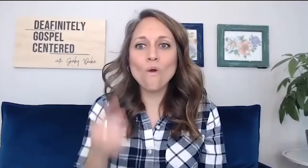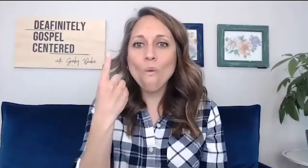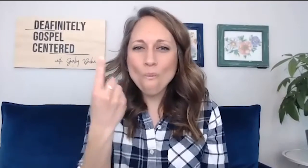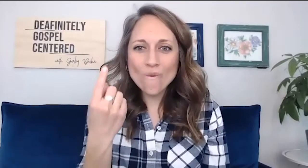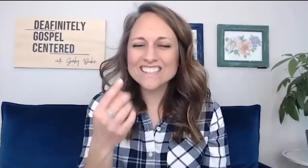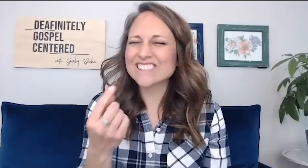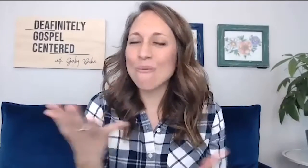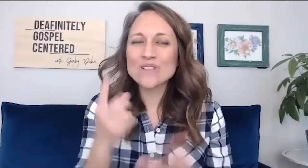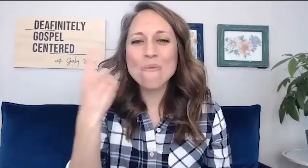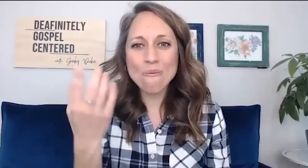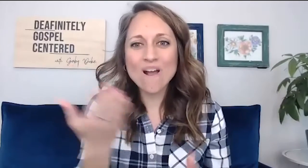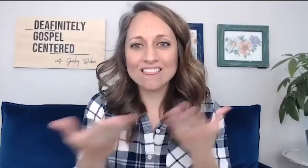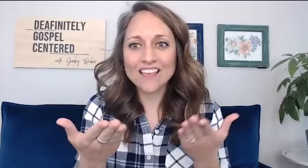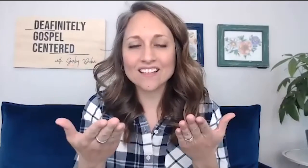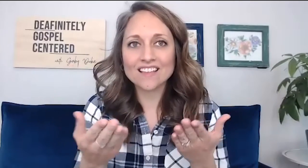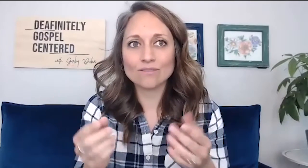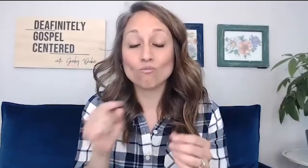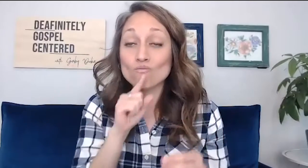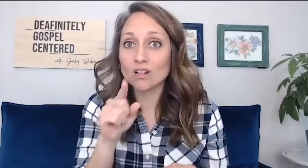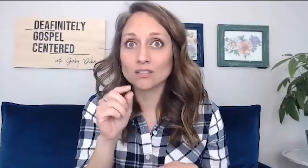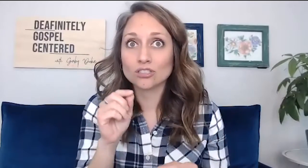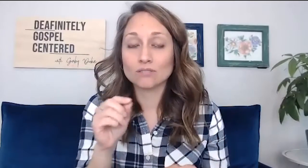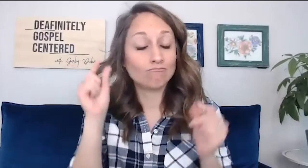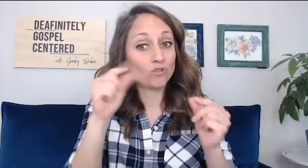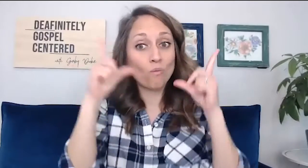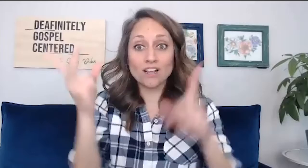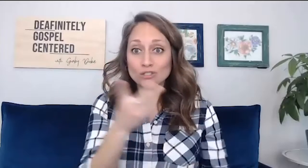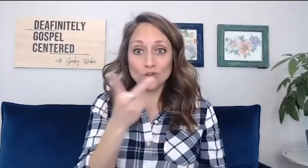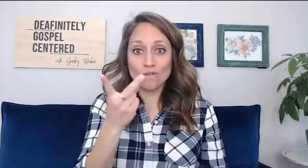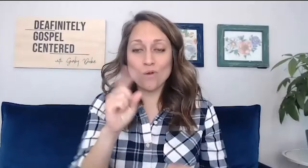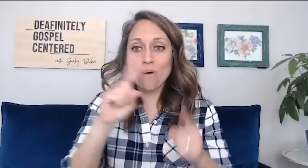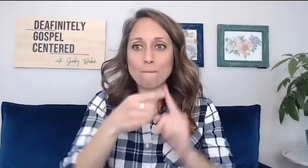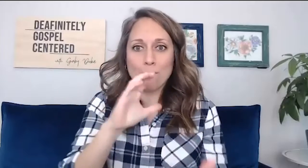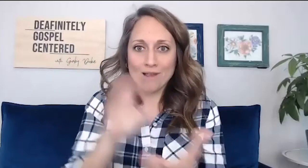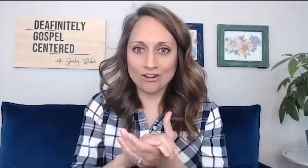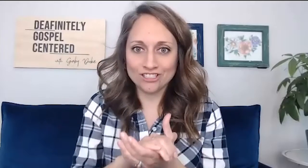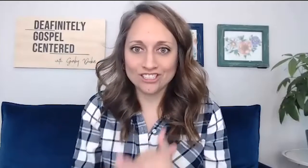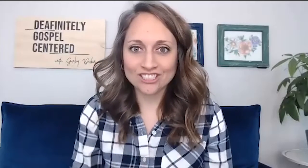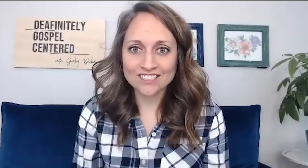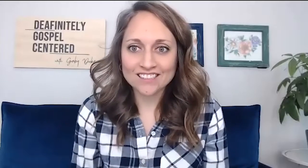So I was wondering, what is the one thing that surprised you about marriage?